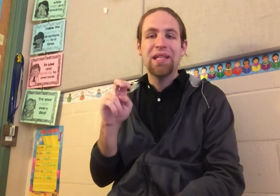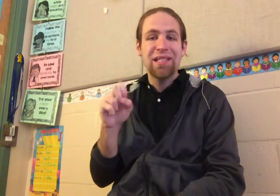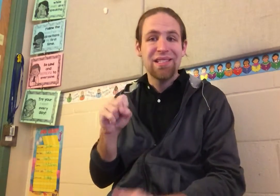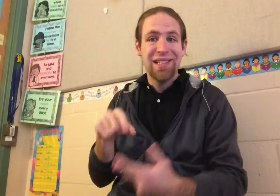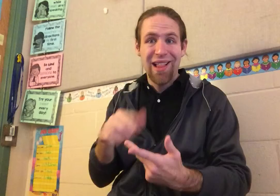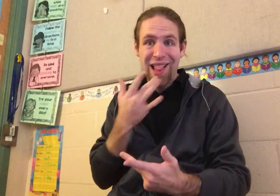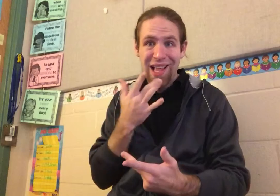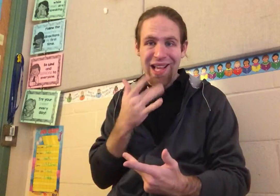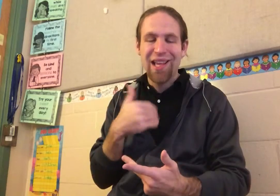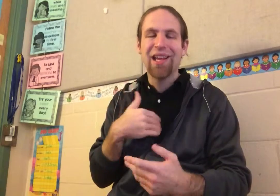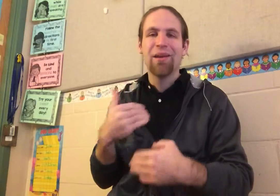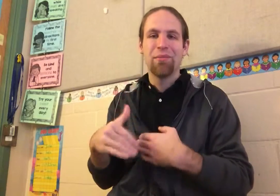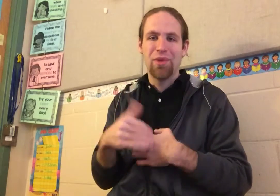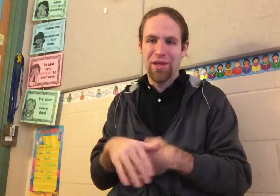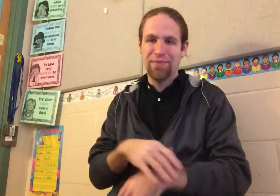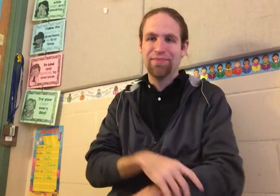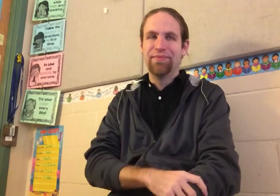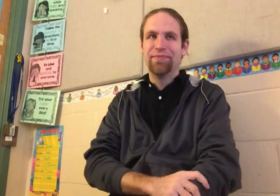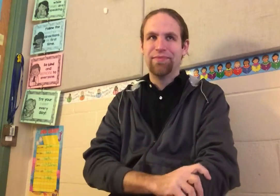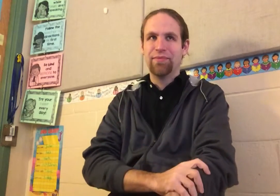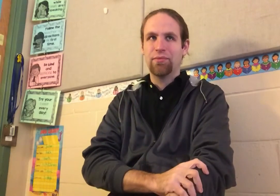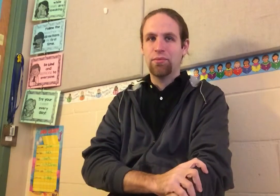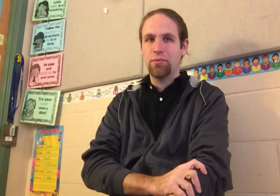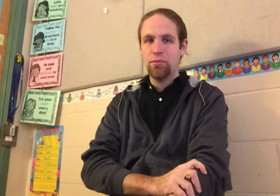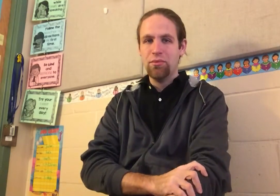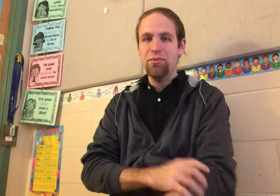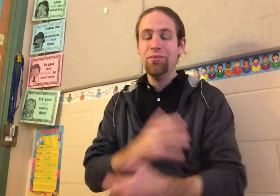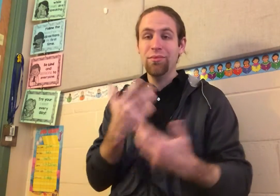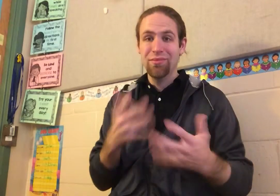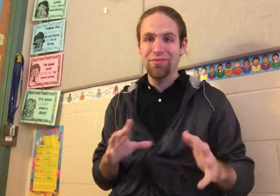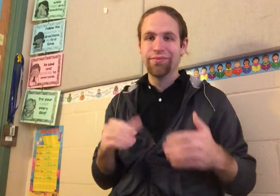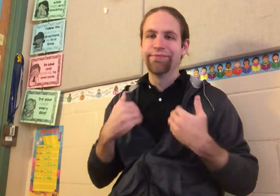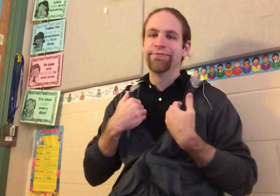too. Then he would get some much-needed rest.